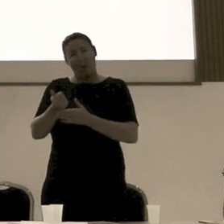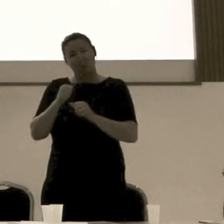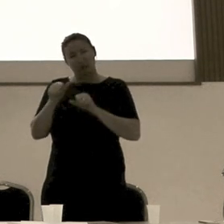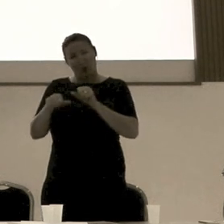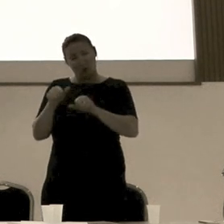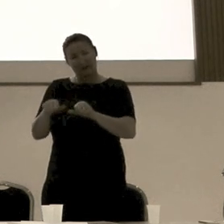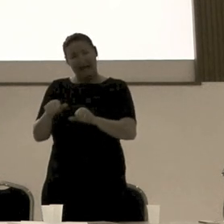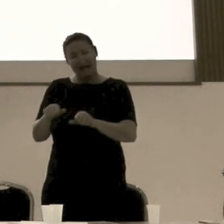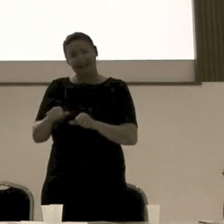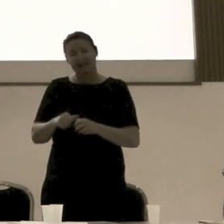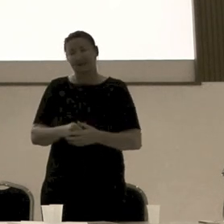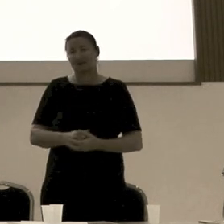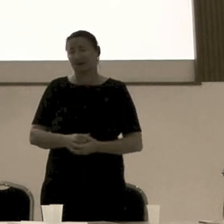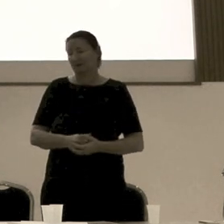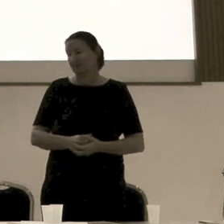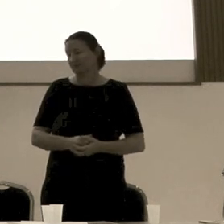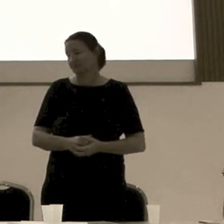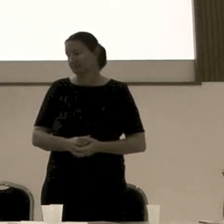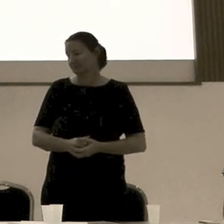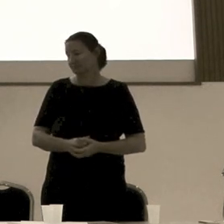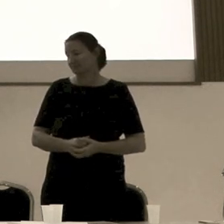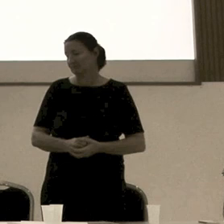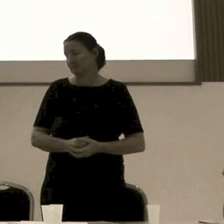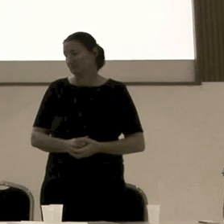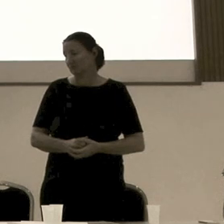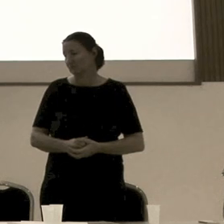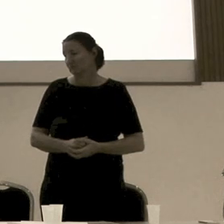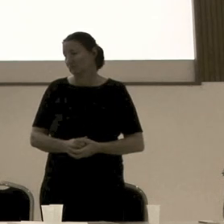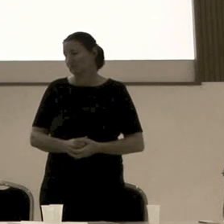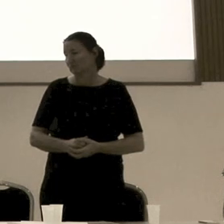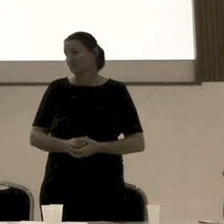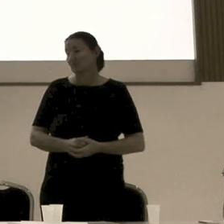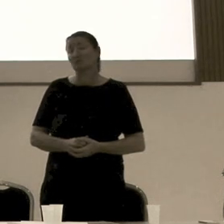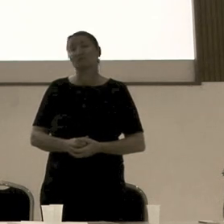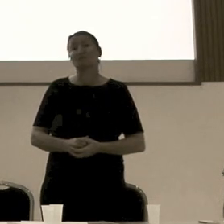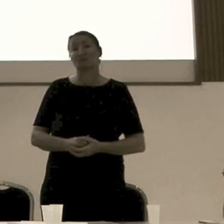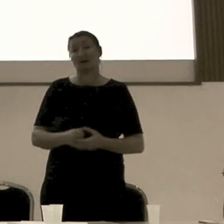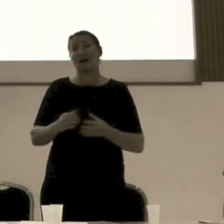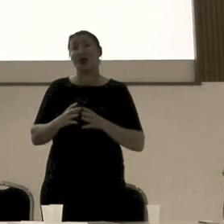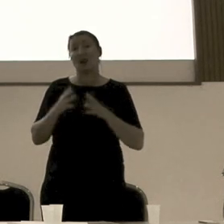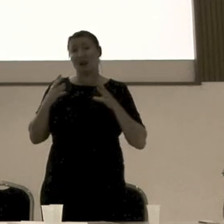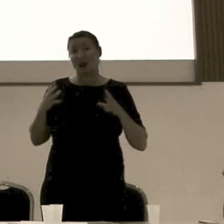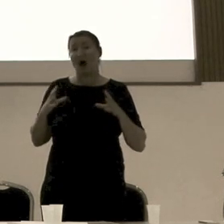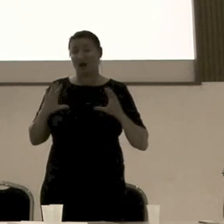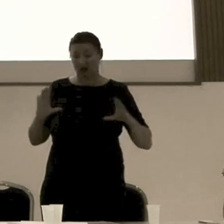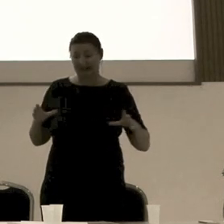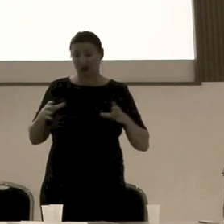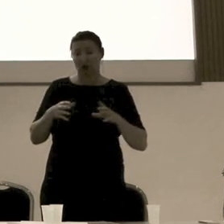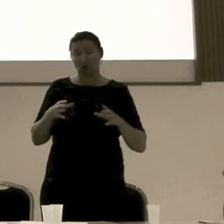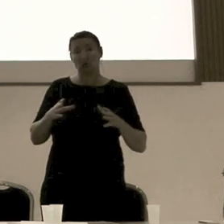support team and individual departments, especially for larger institutions like UCL.